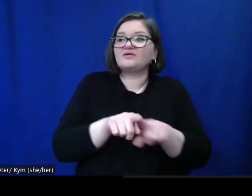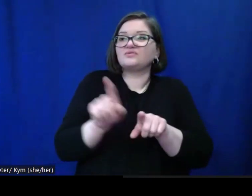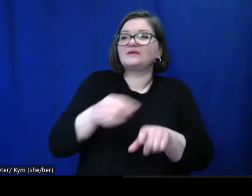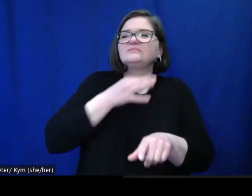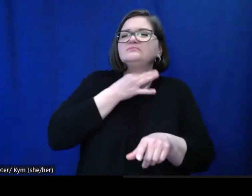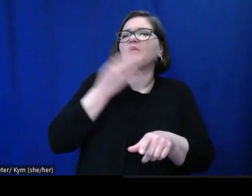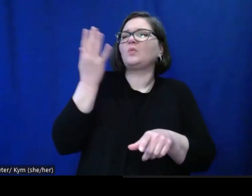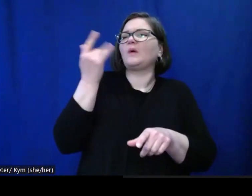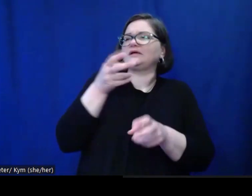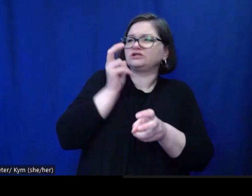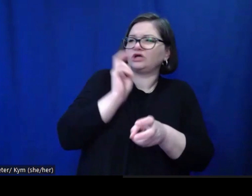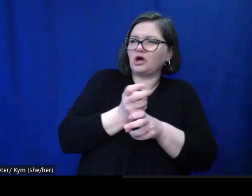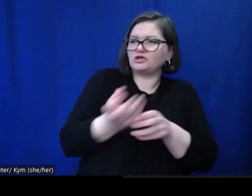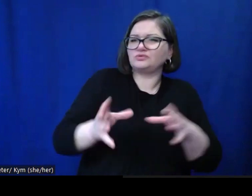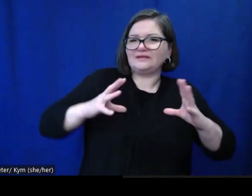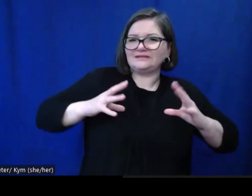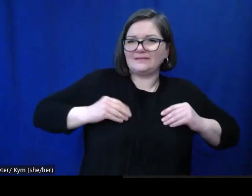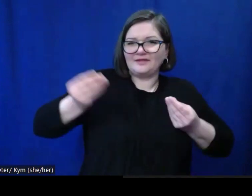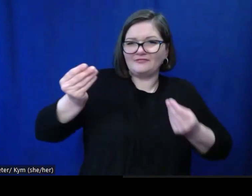that information.